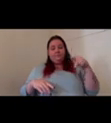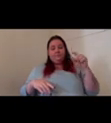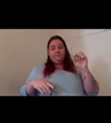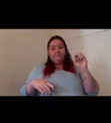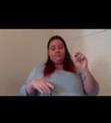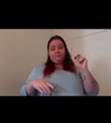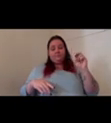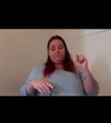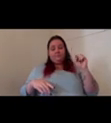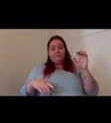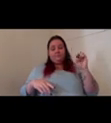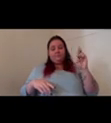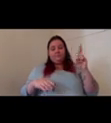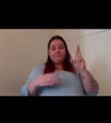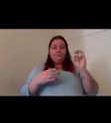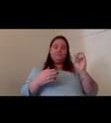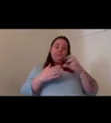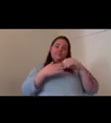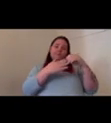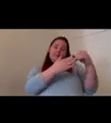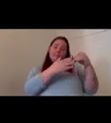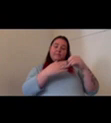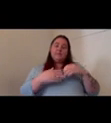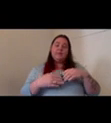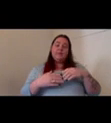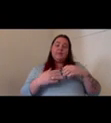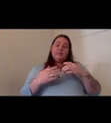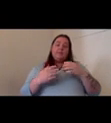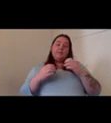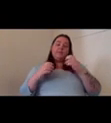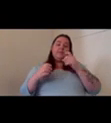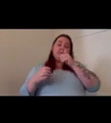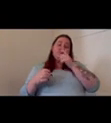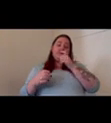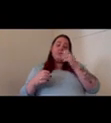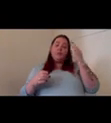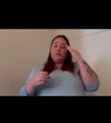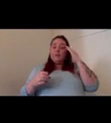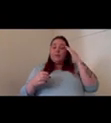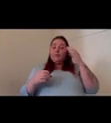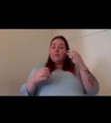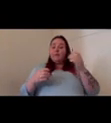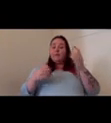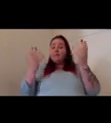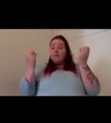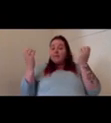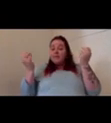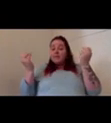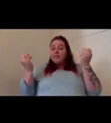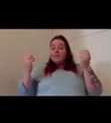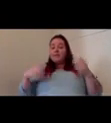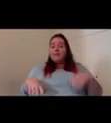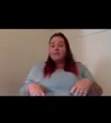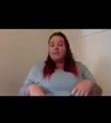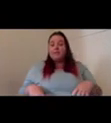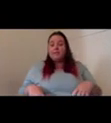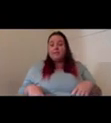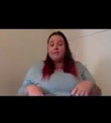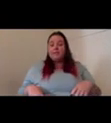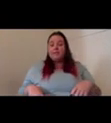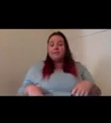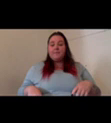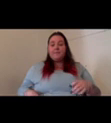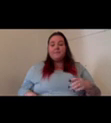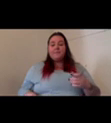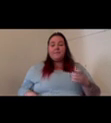Maybe they can't find a sponsor or like someone to lead them through the program. Who knows?